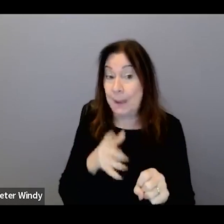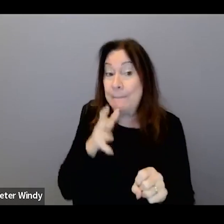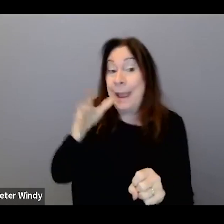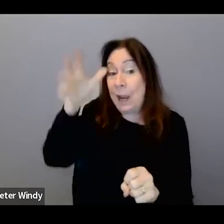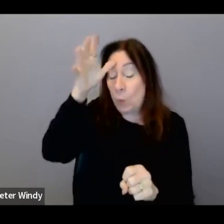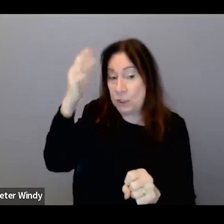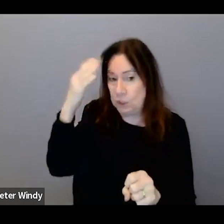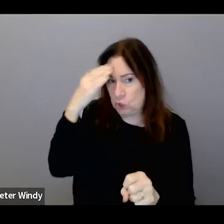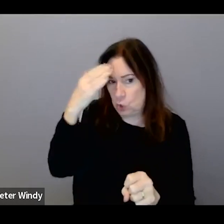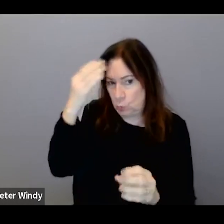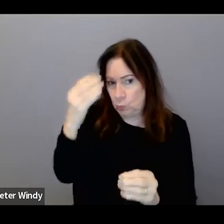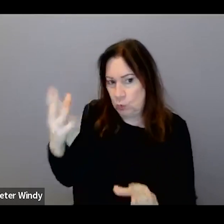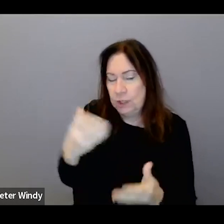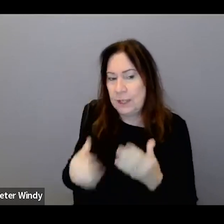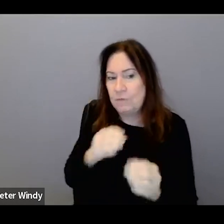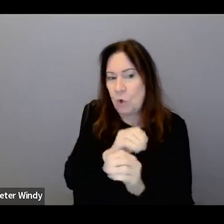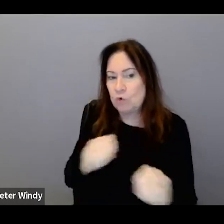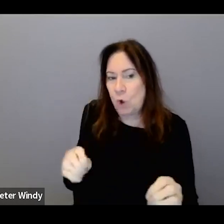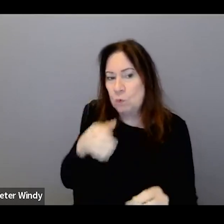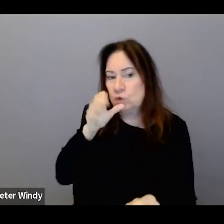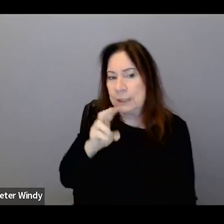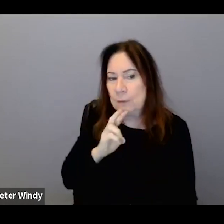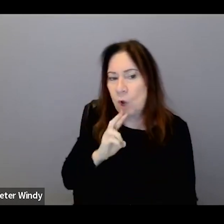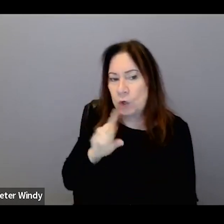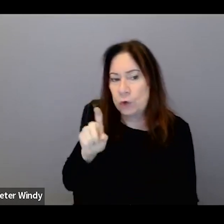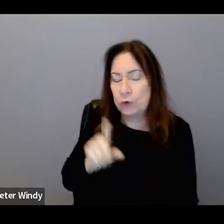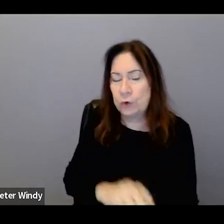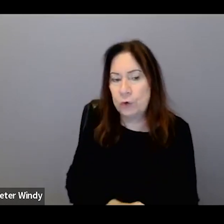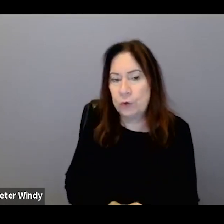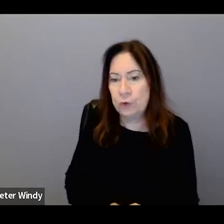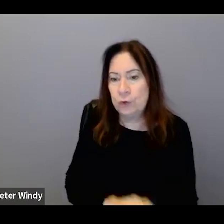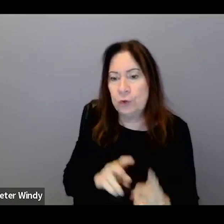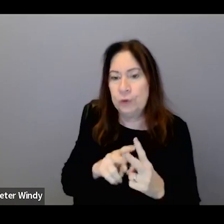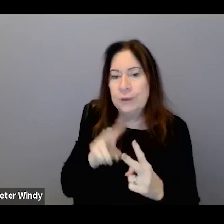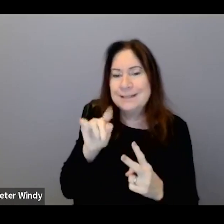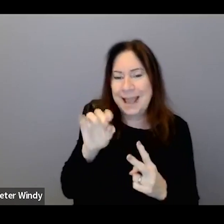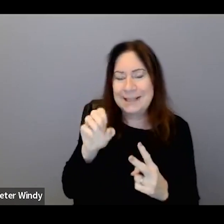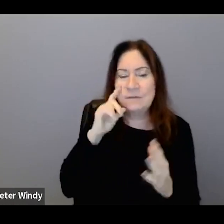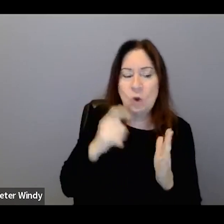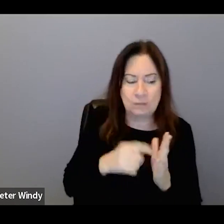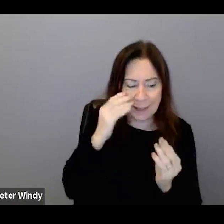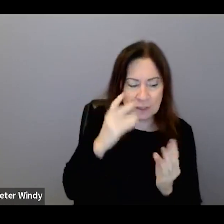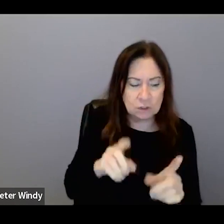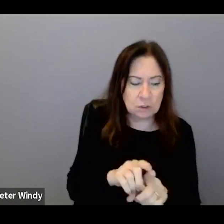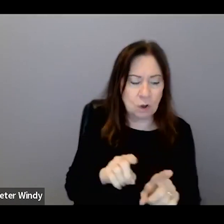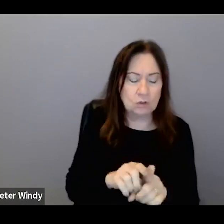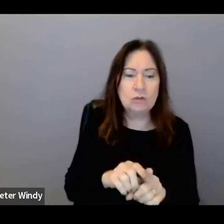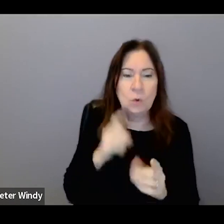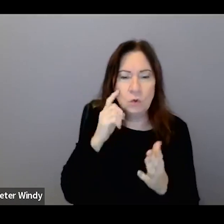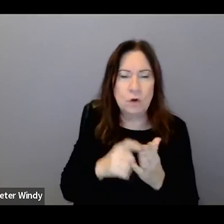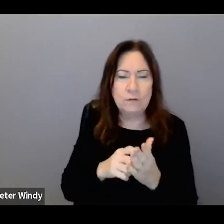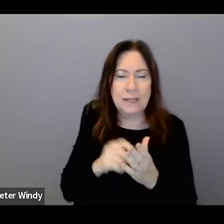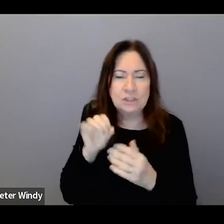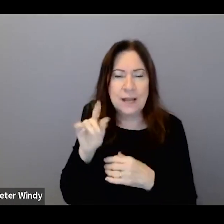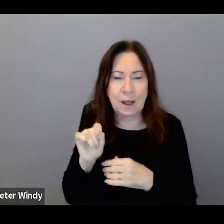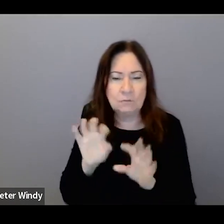were notified, even though no one was consuming the water? So dates of notification and notifications out to families.